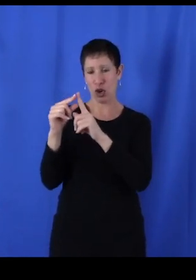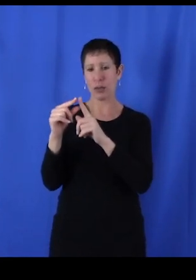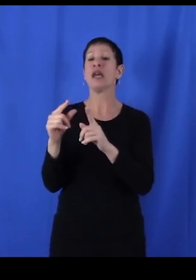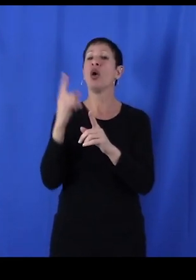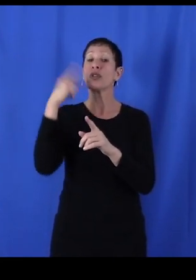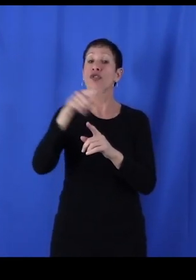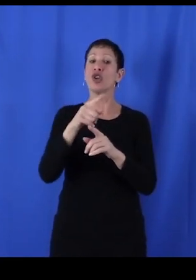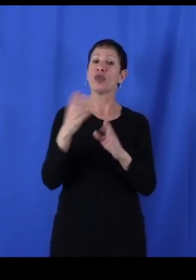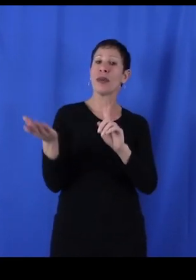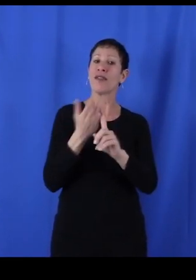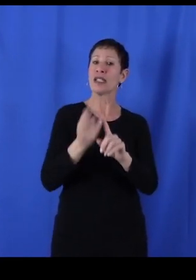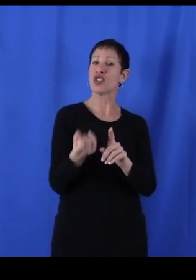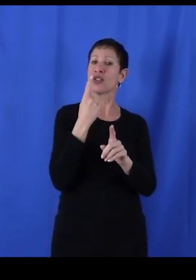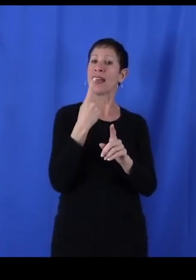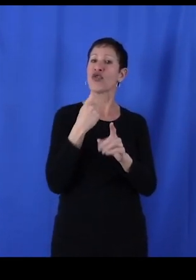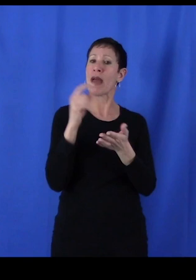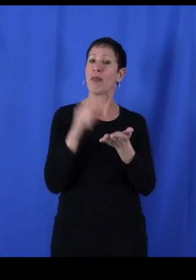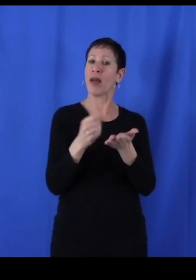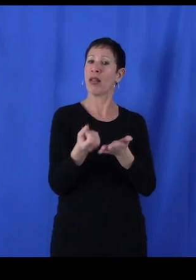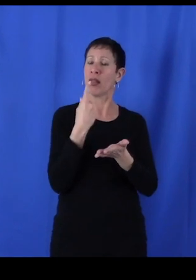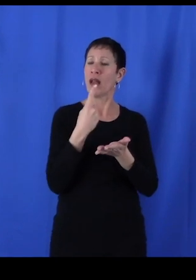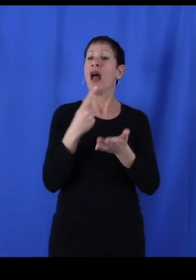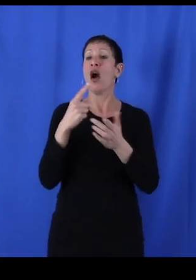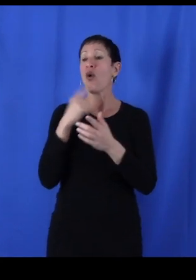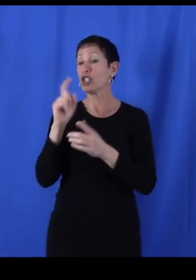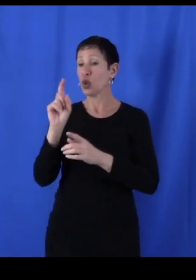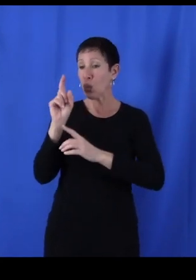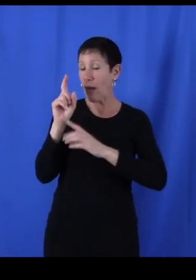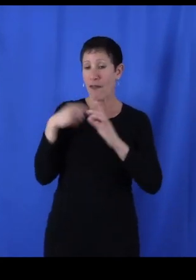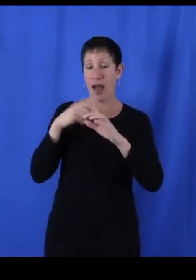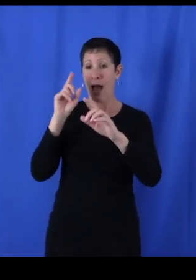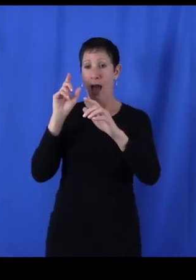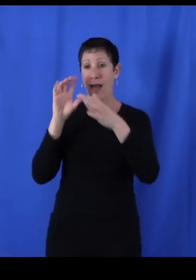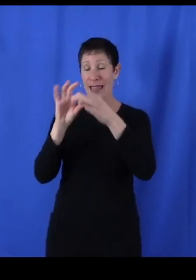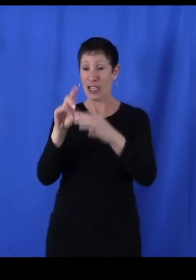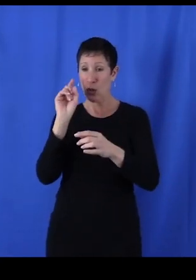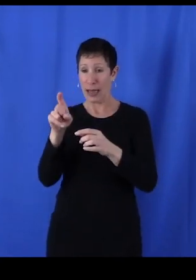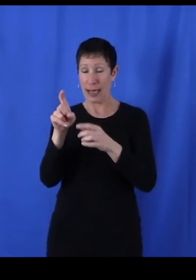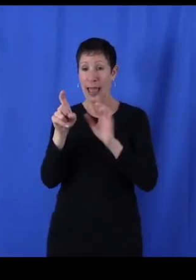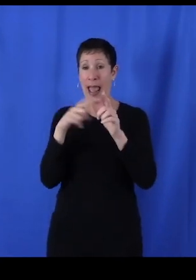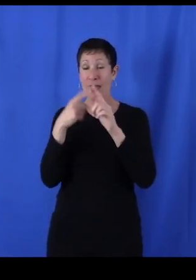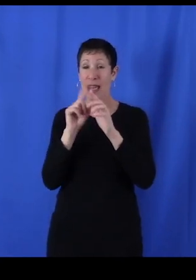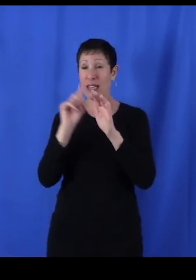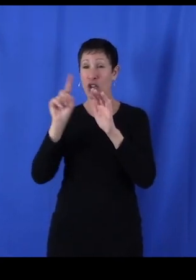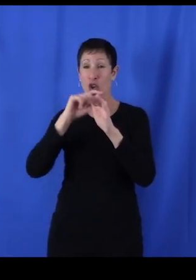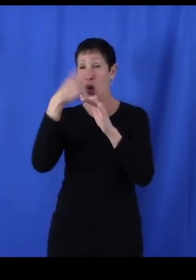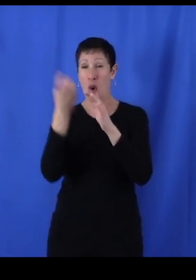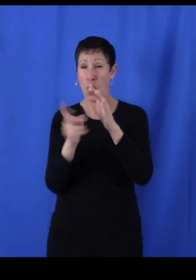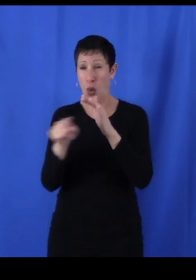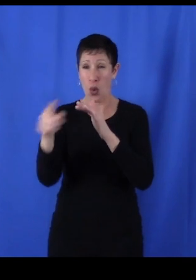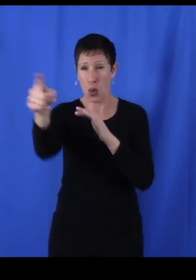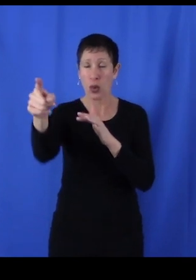you to take the red pill, right? To click on one link and then go down the rabbit hole. So you go and visit